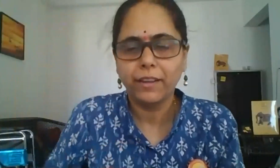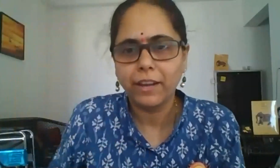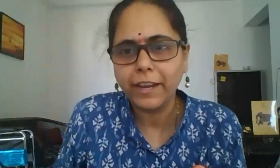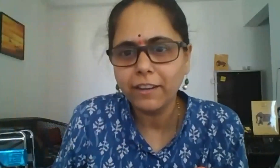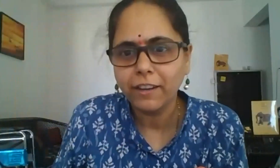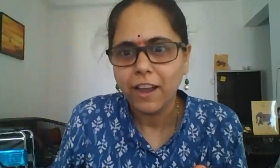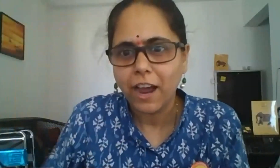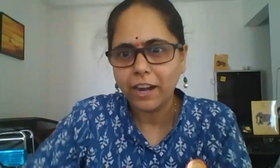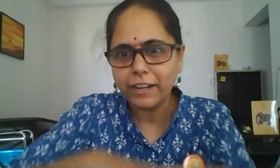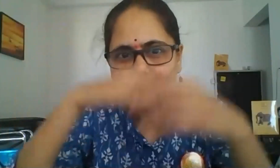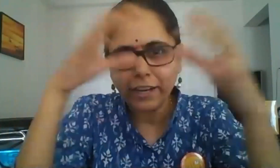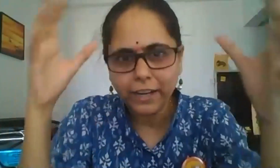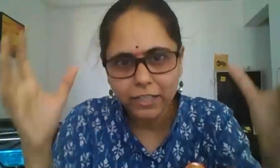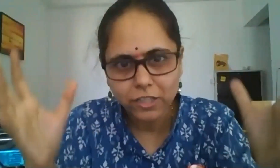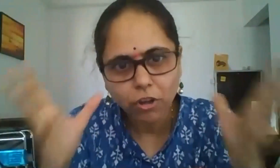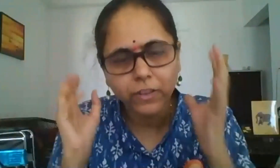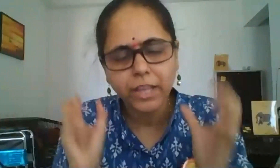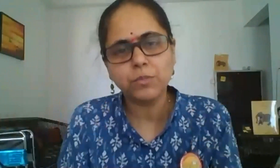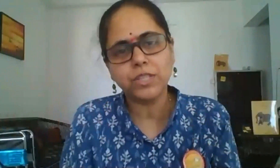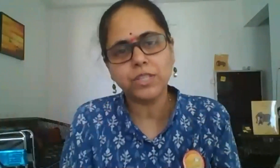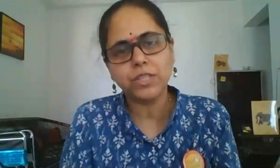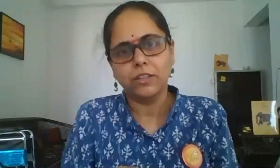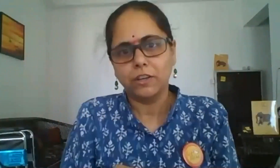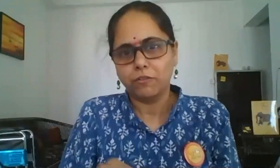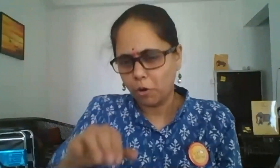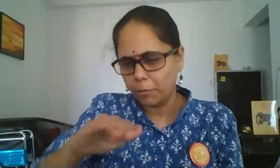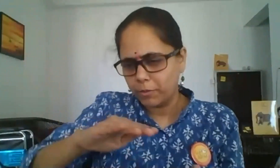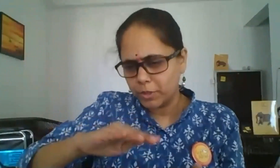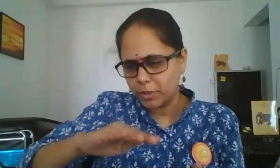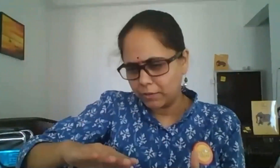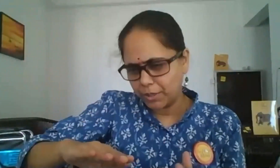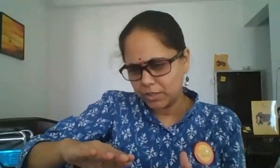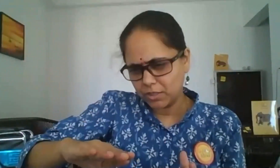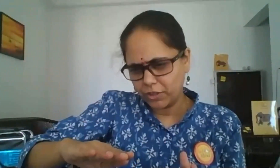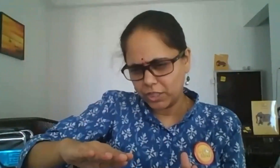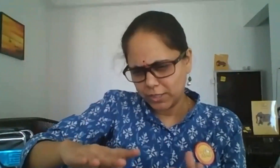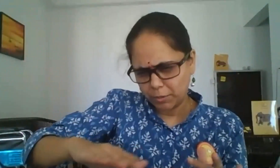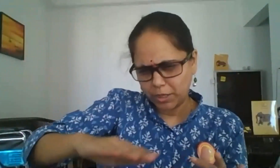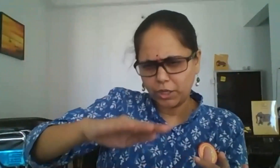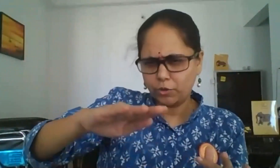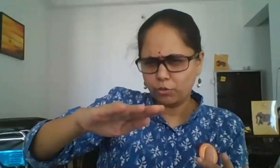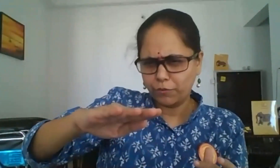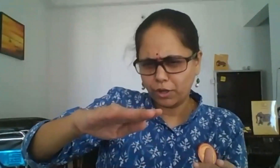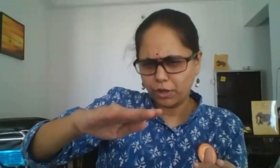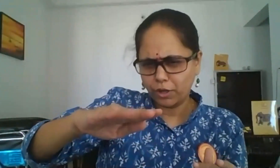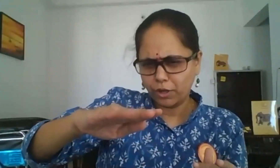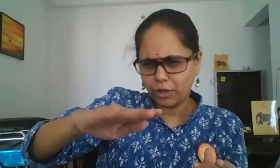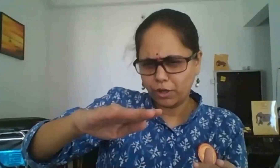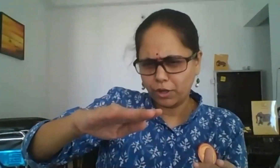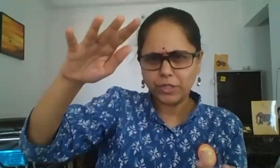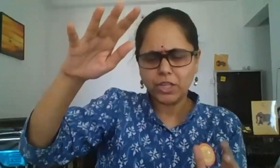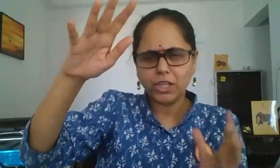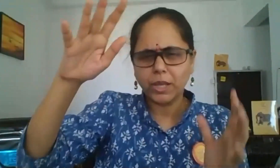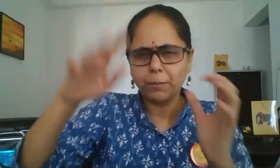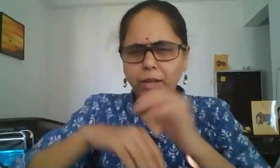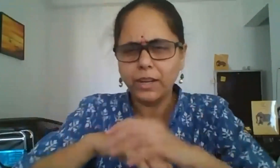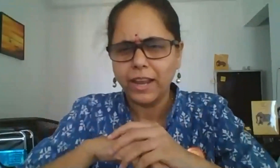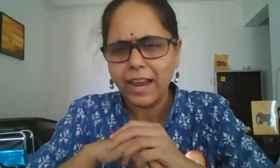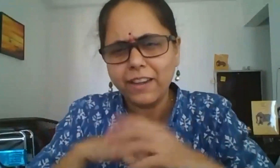Right? Hundreds of names given from person with disability to different to specially able, and we